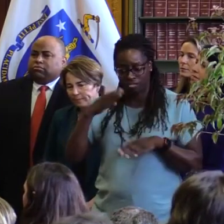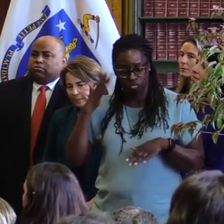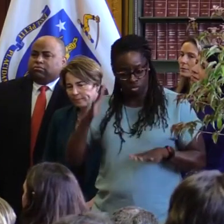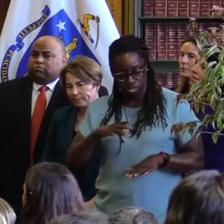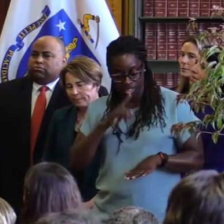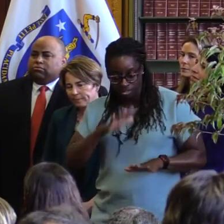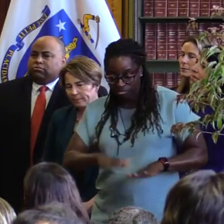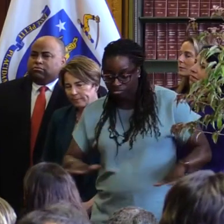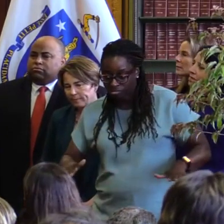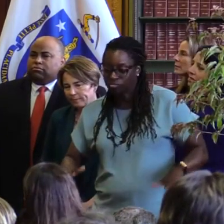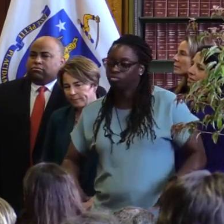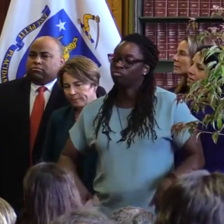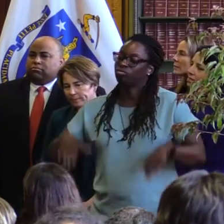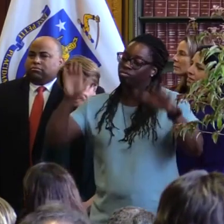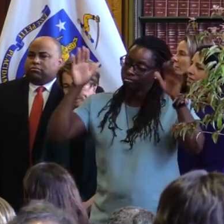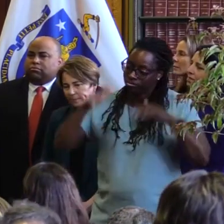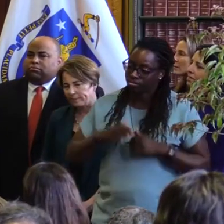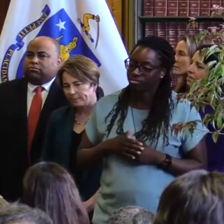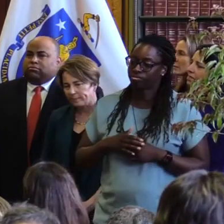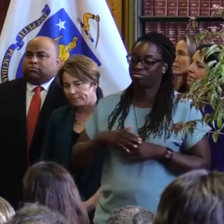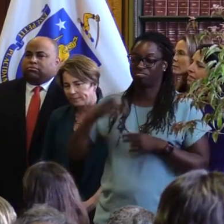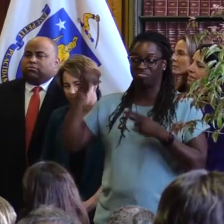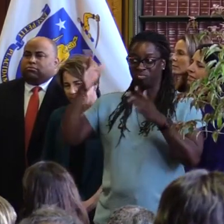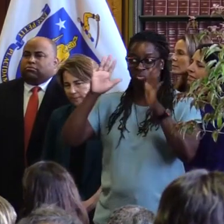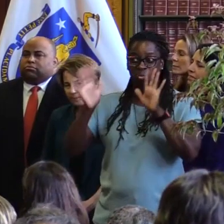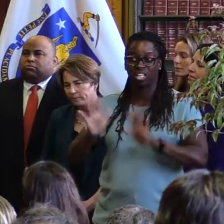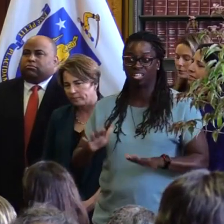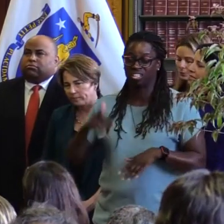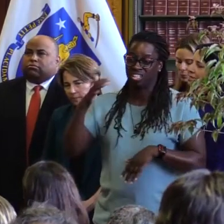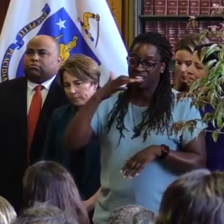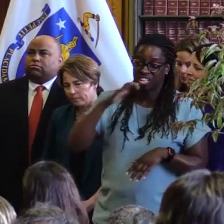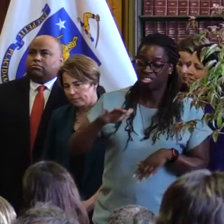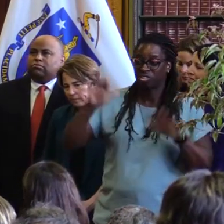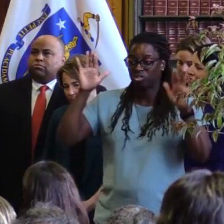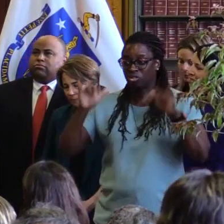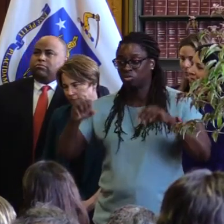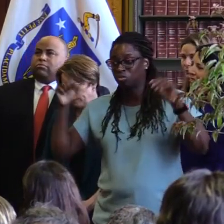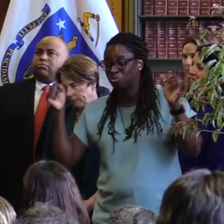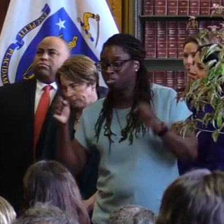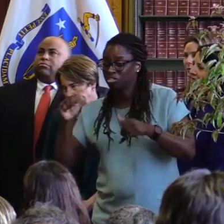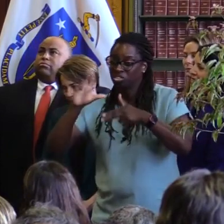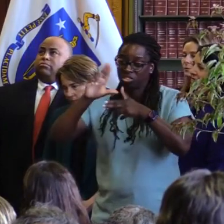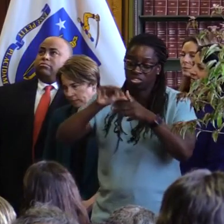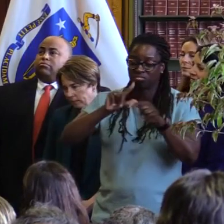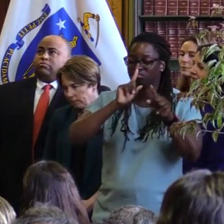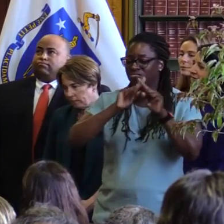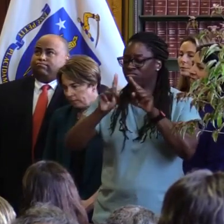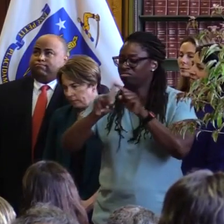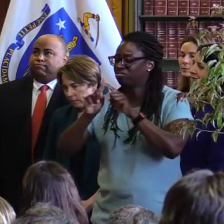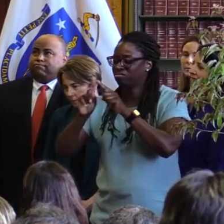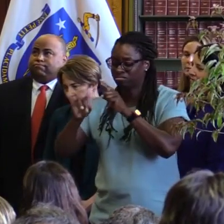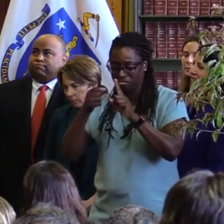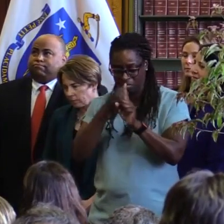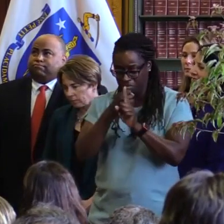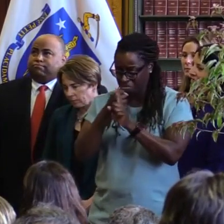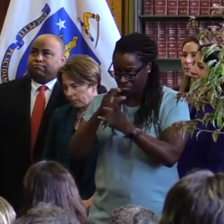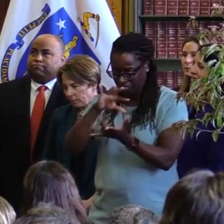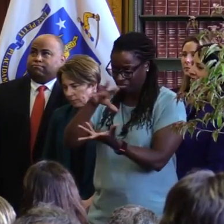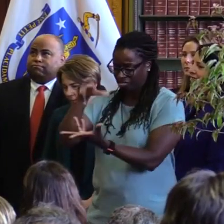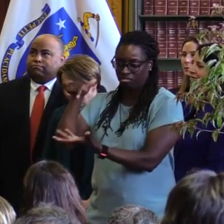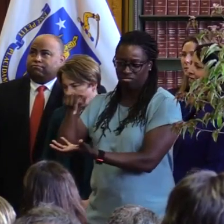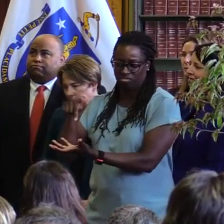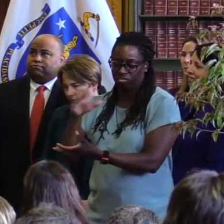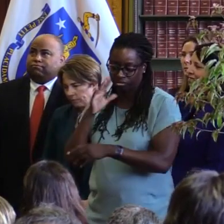more intense storms. I'm grateful to the Healey administration for acting so quickly to make the Climate Bank